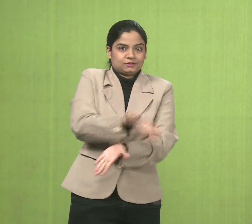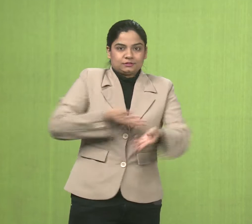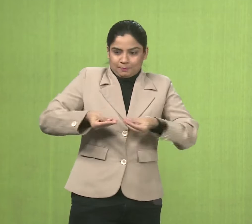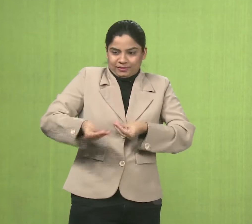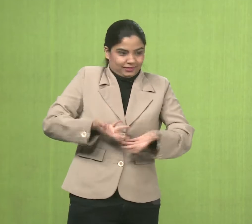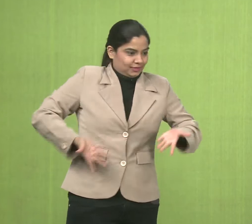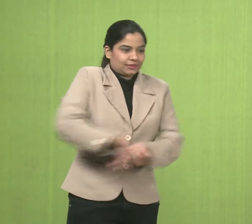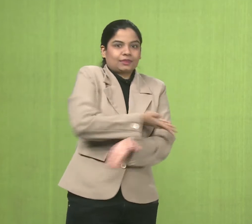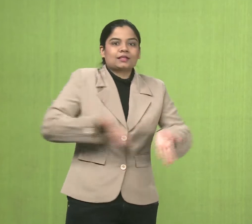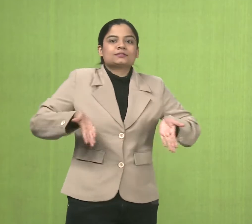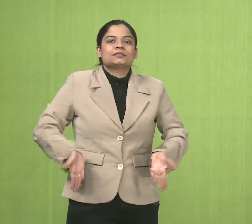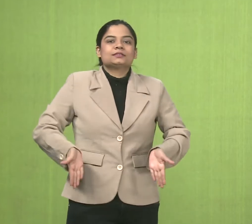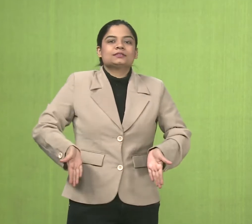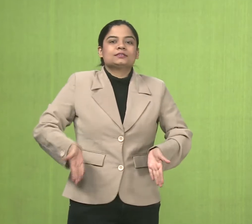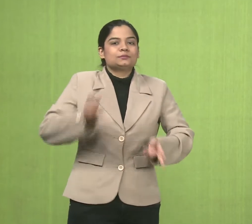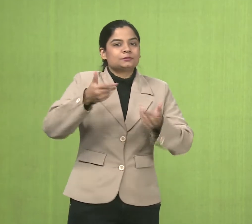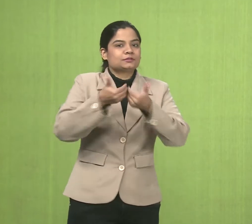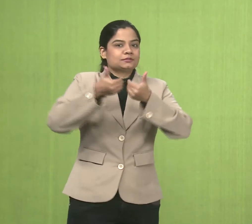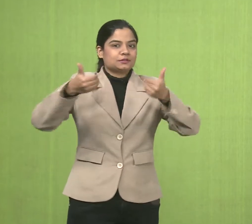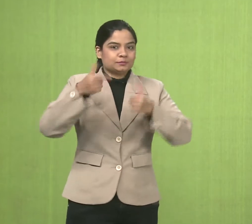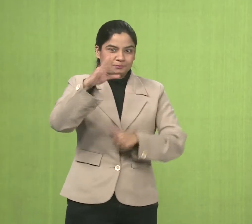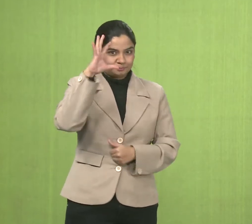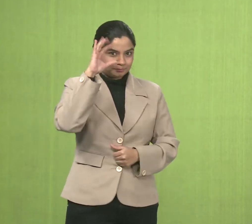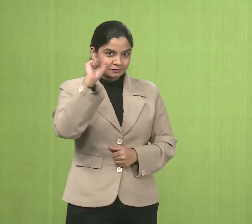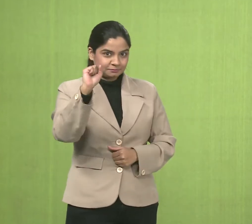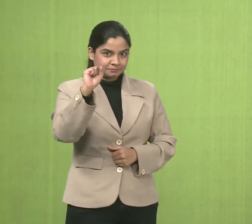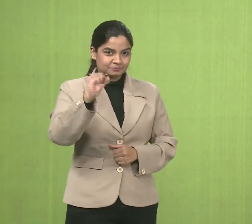you, something that's very near, in or at. Remember that.